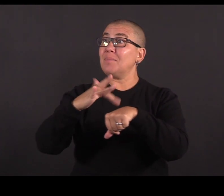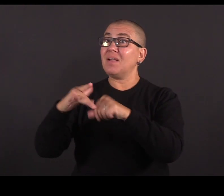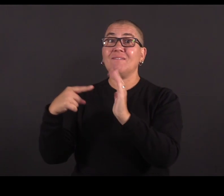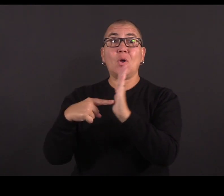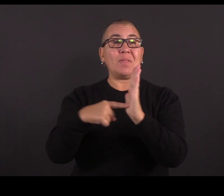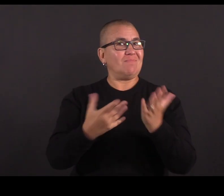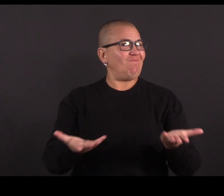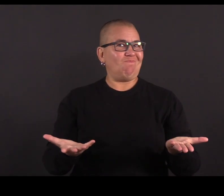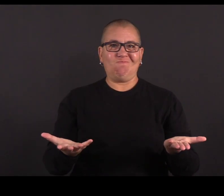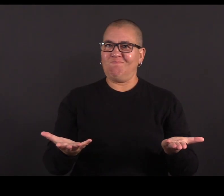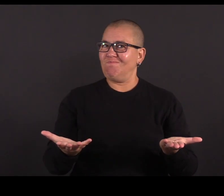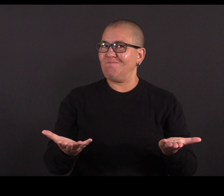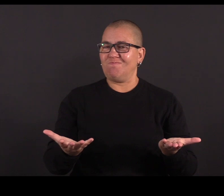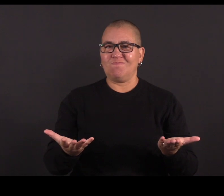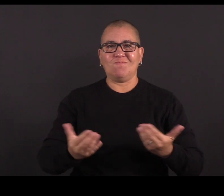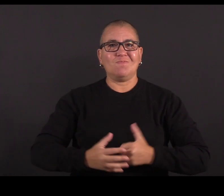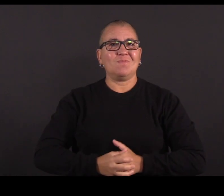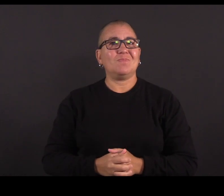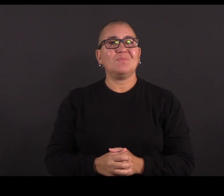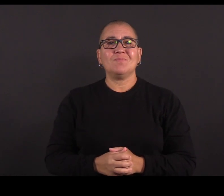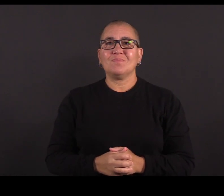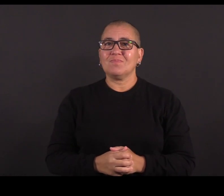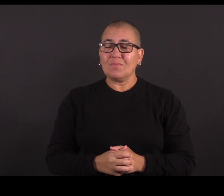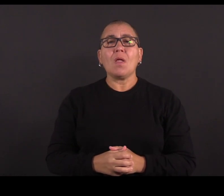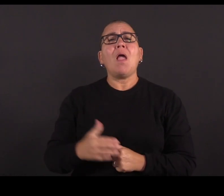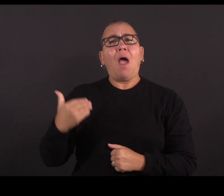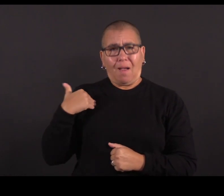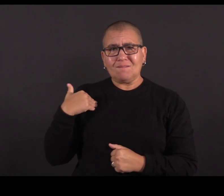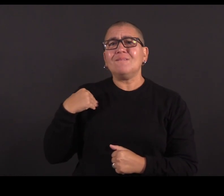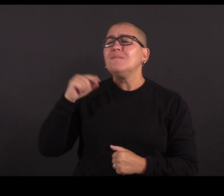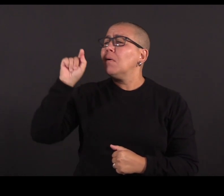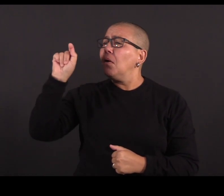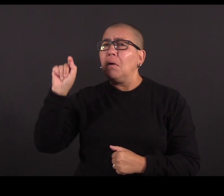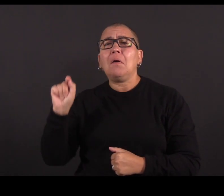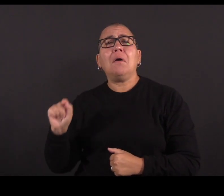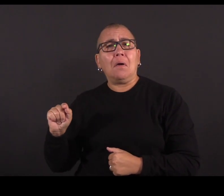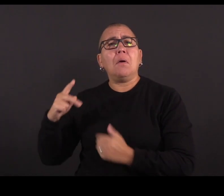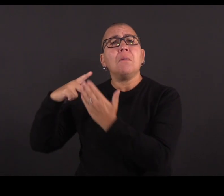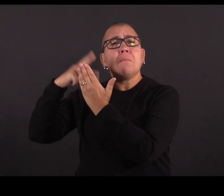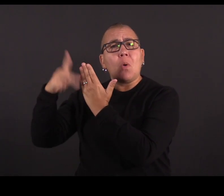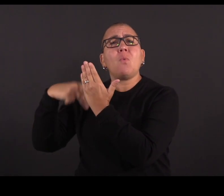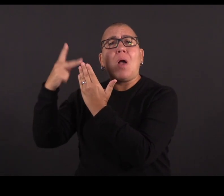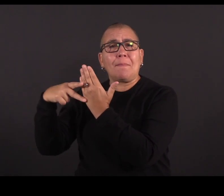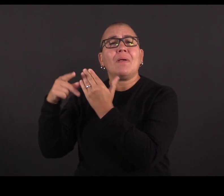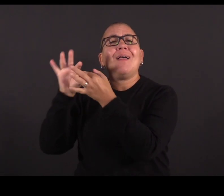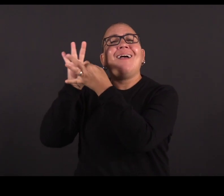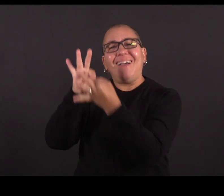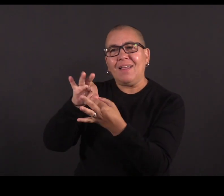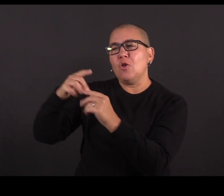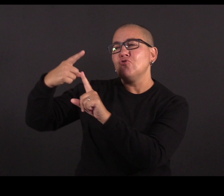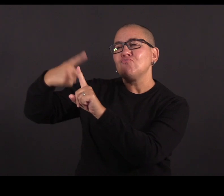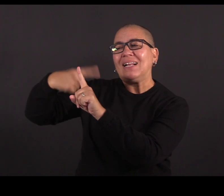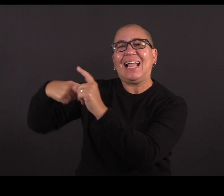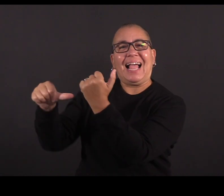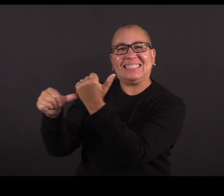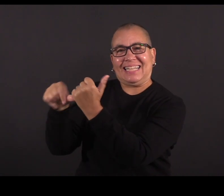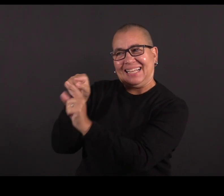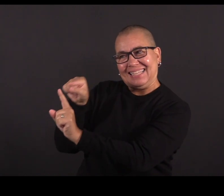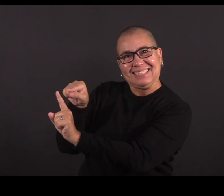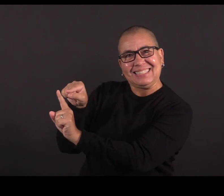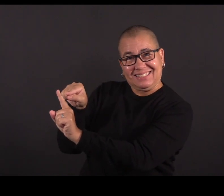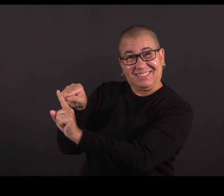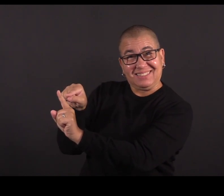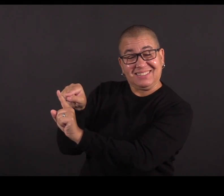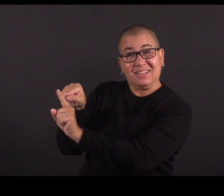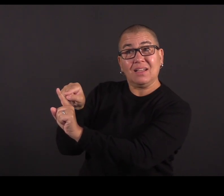But there are several programs that provide rental assistance. We can't cover all